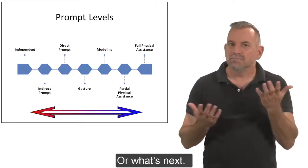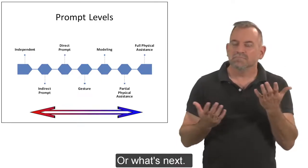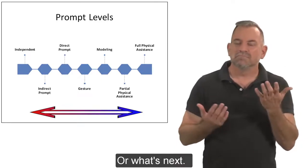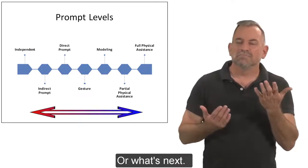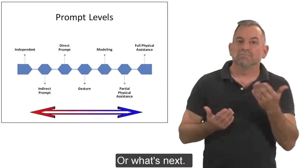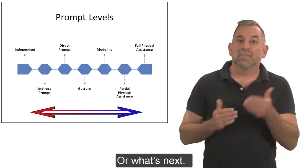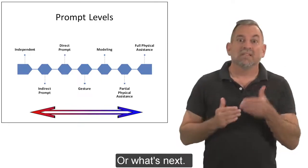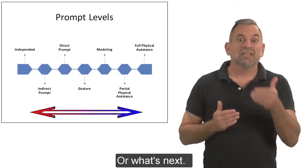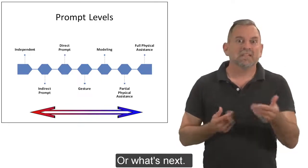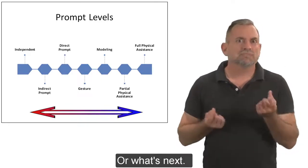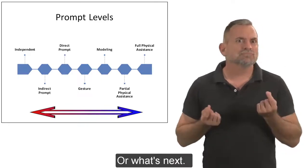or what's next,